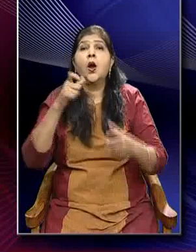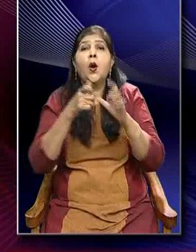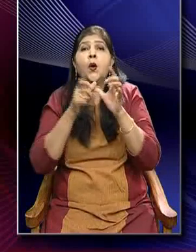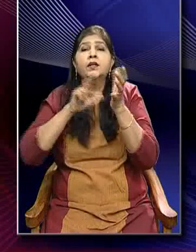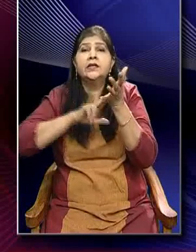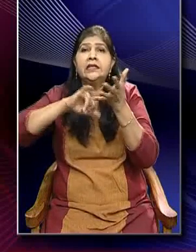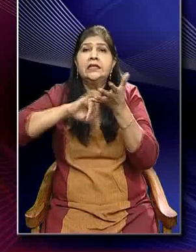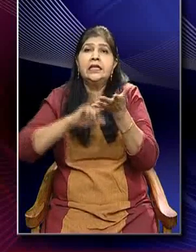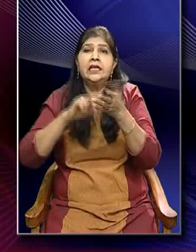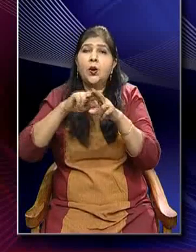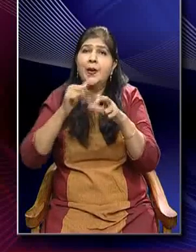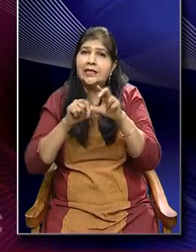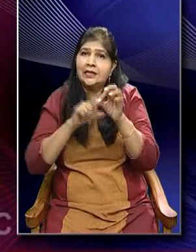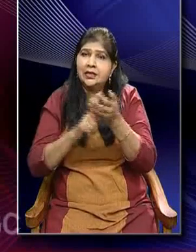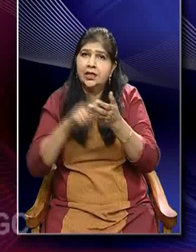consequences of